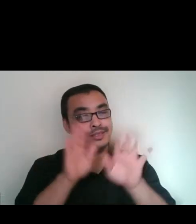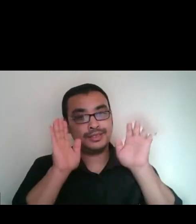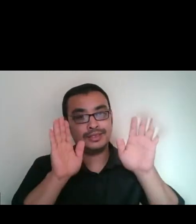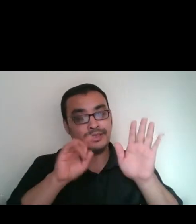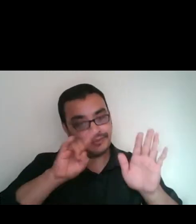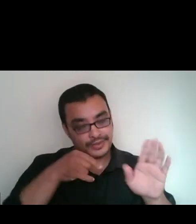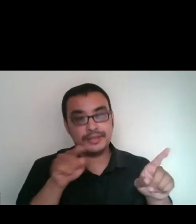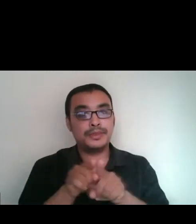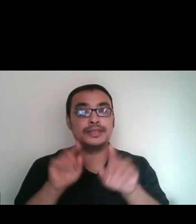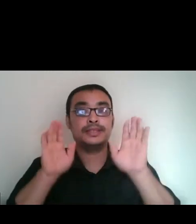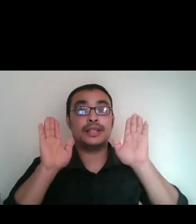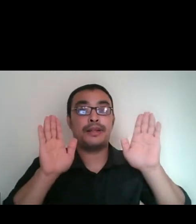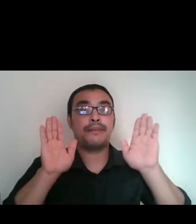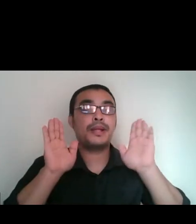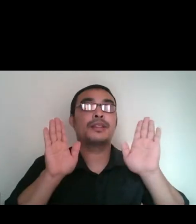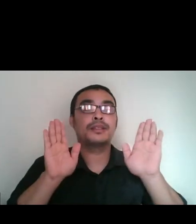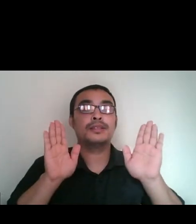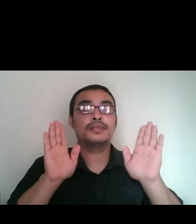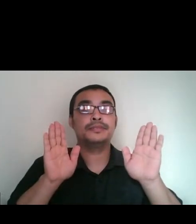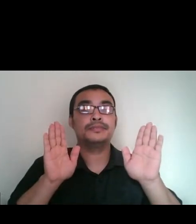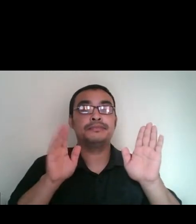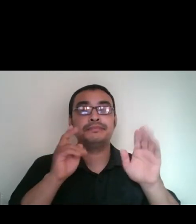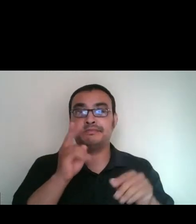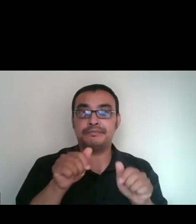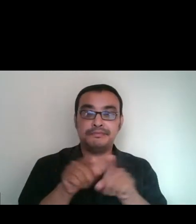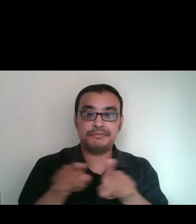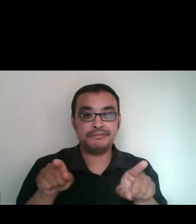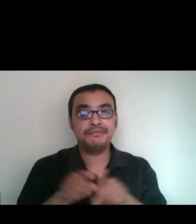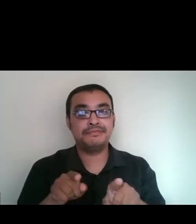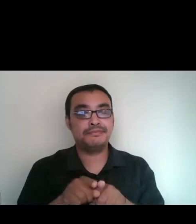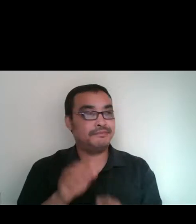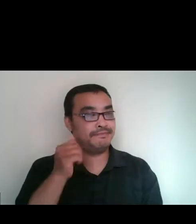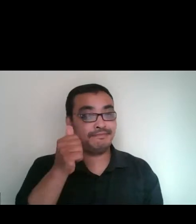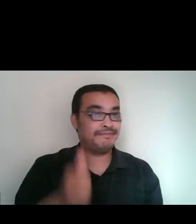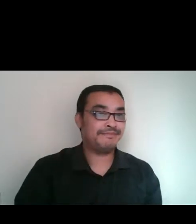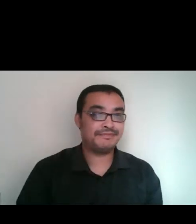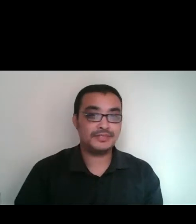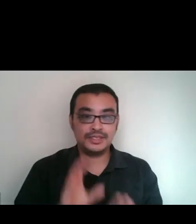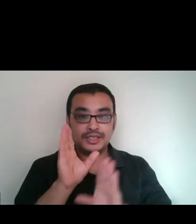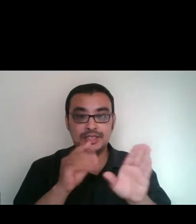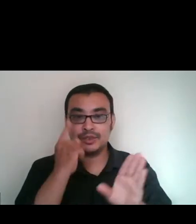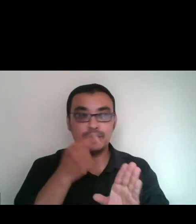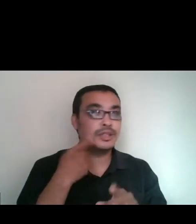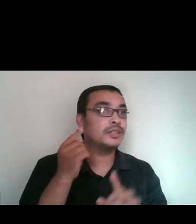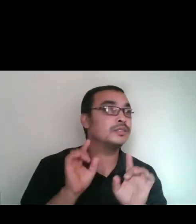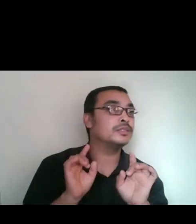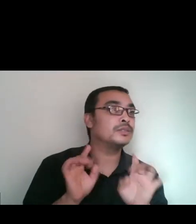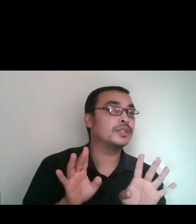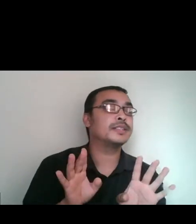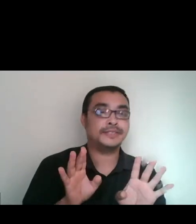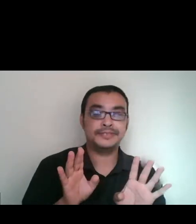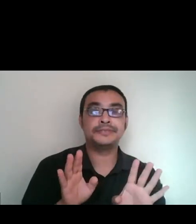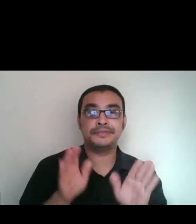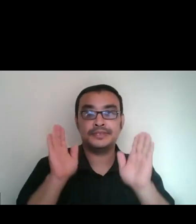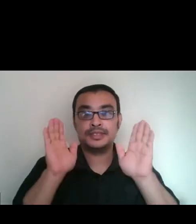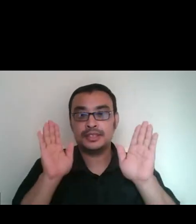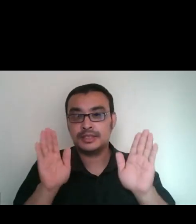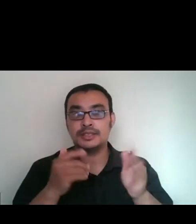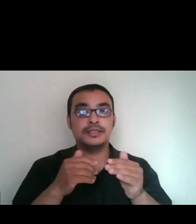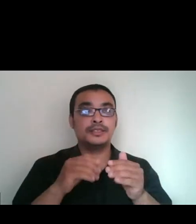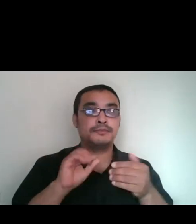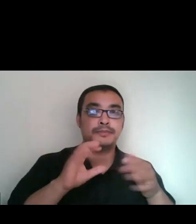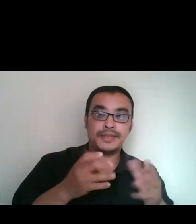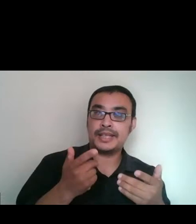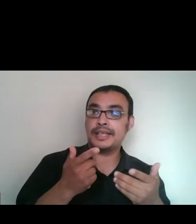more. Nothing to add, I don't know, sorry if I miss someone. Thanks to all moderators,